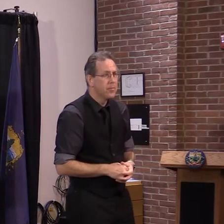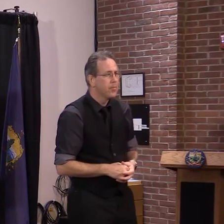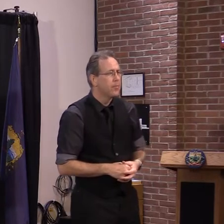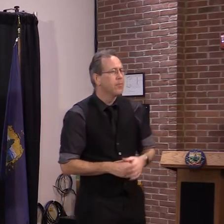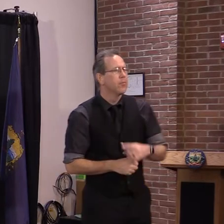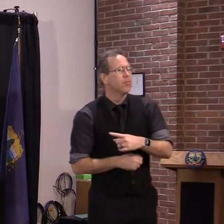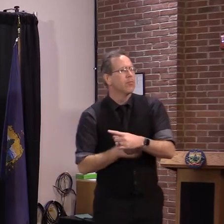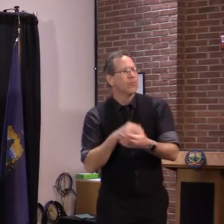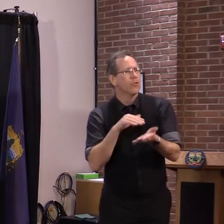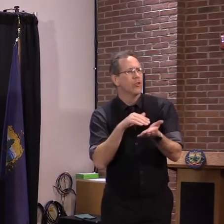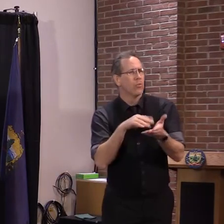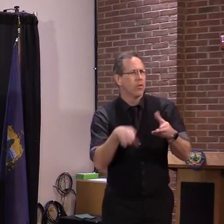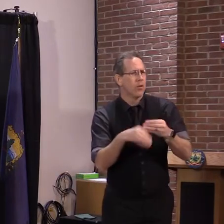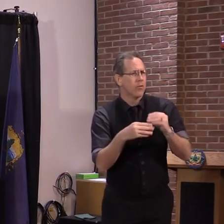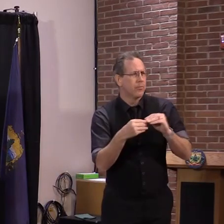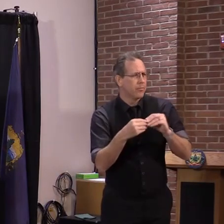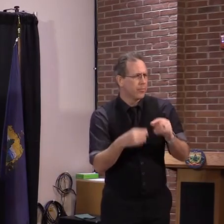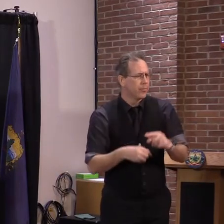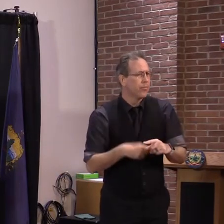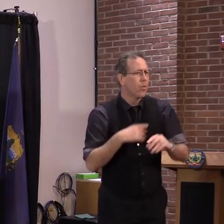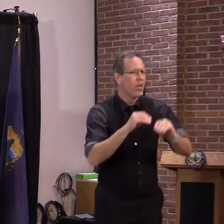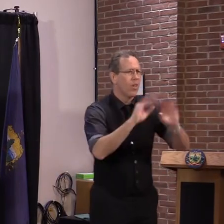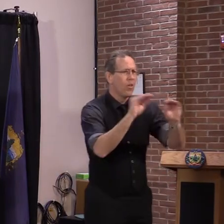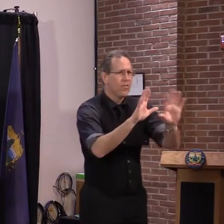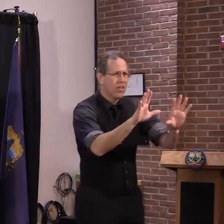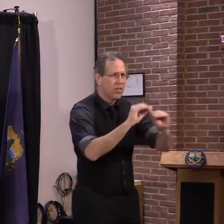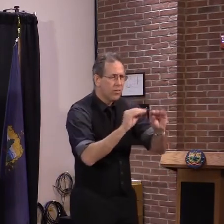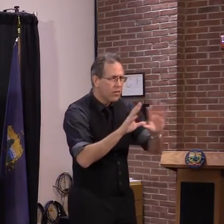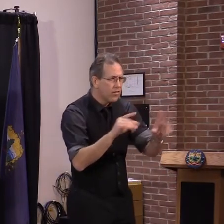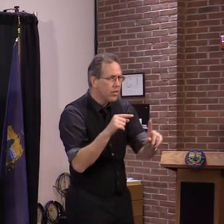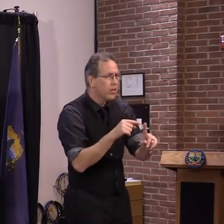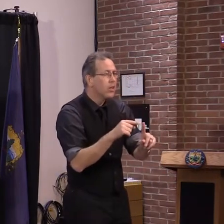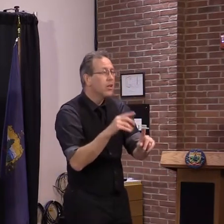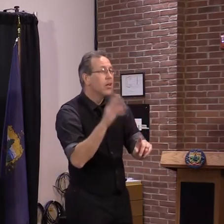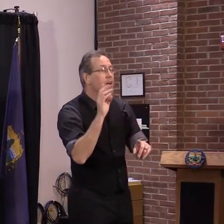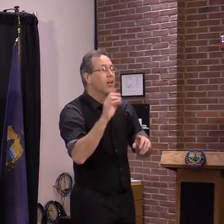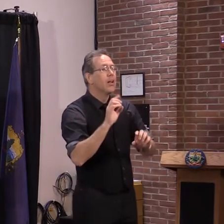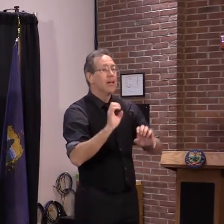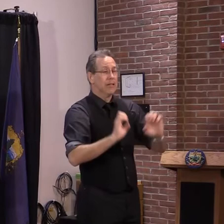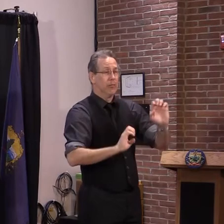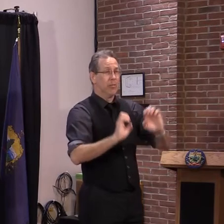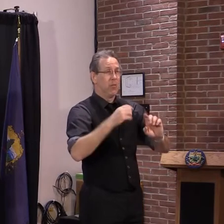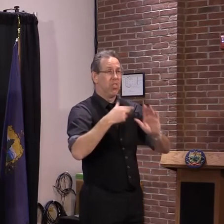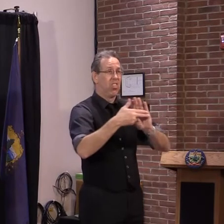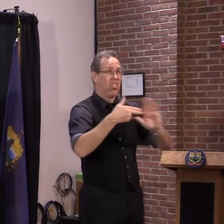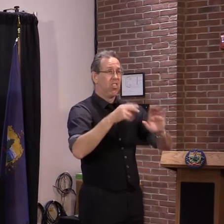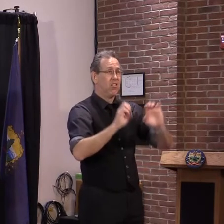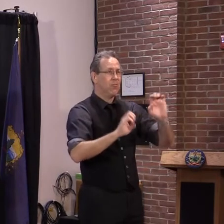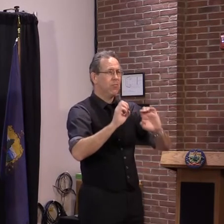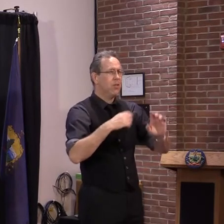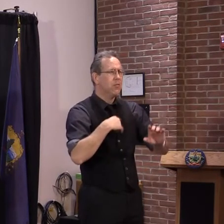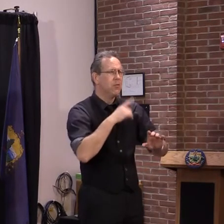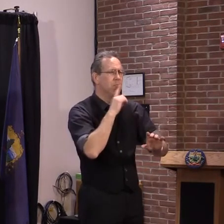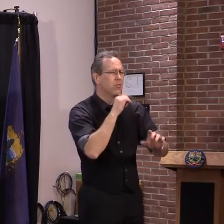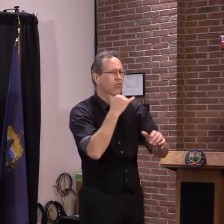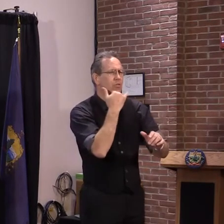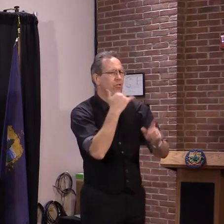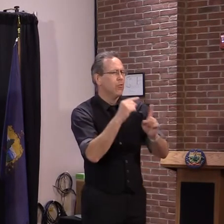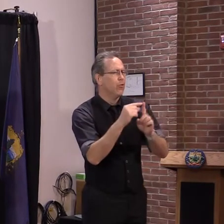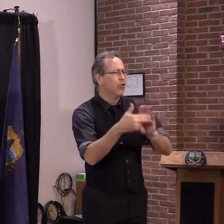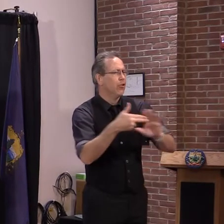And I just want to make it clear, the word experimental is probably not appropriate here. Something under emergency